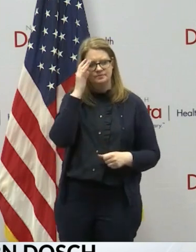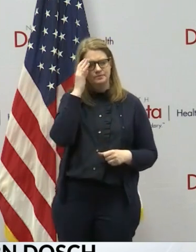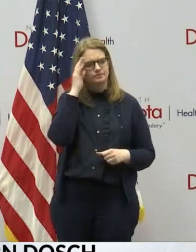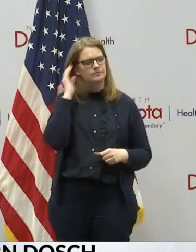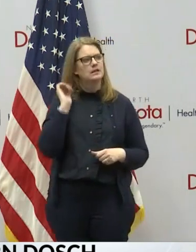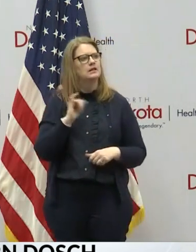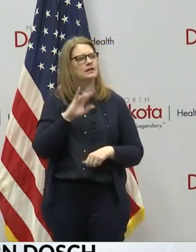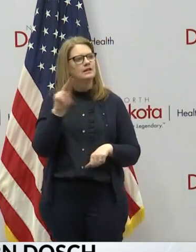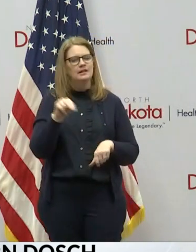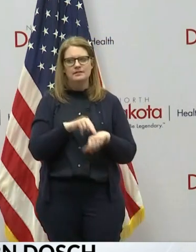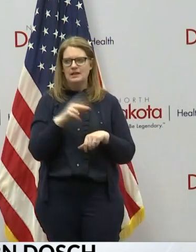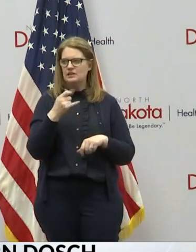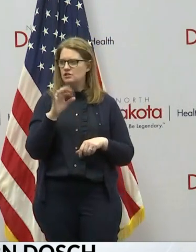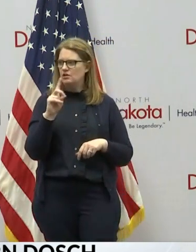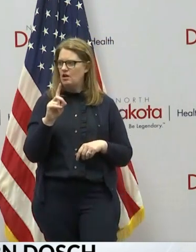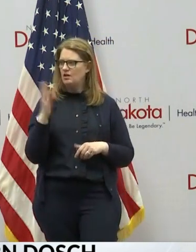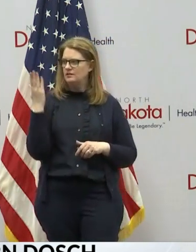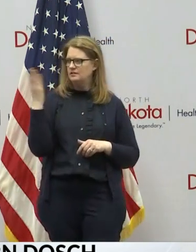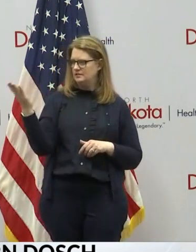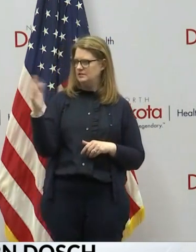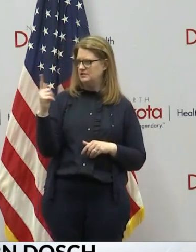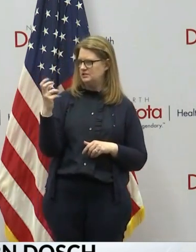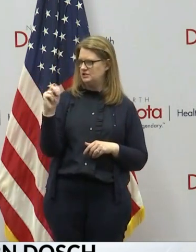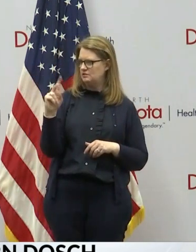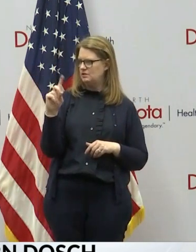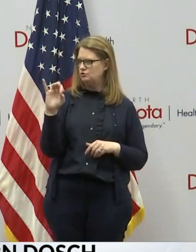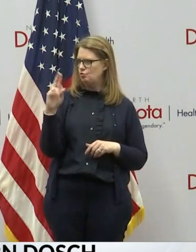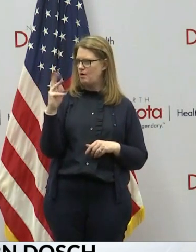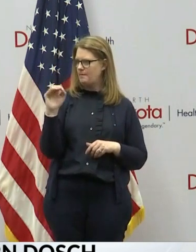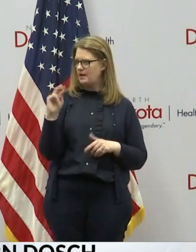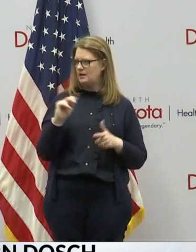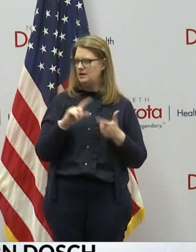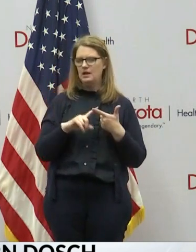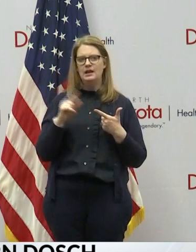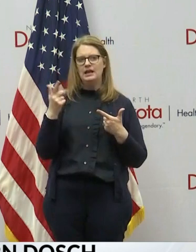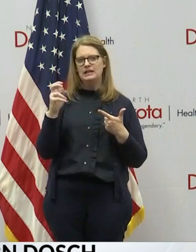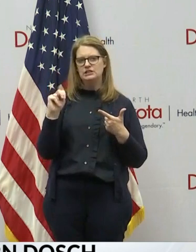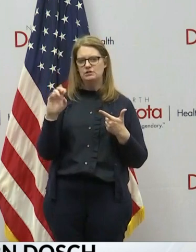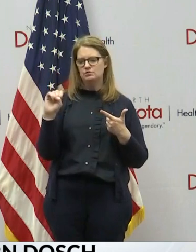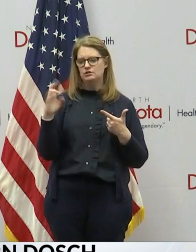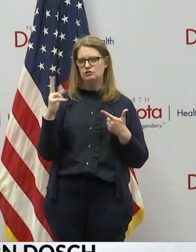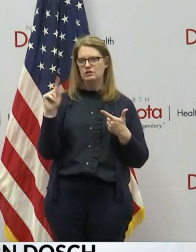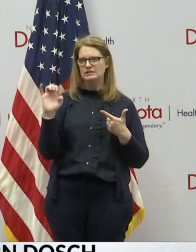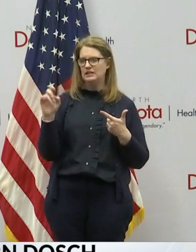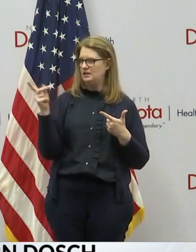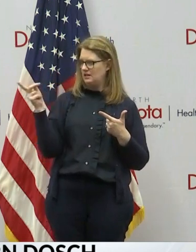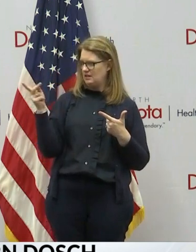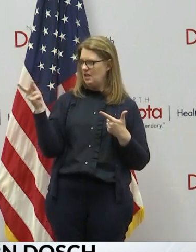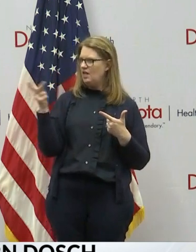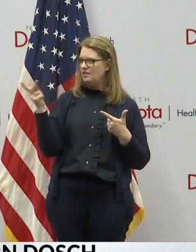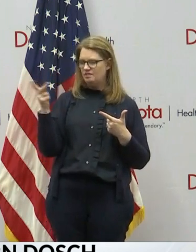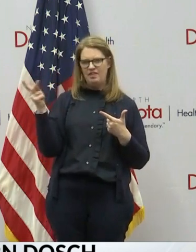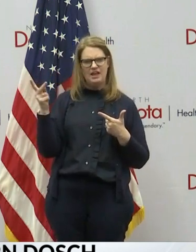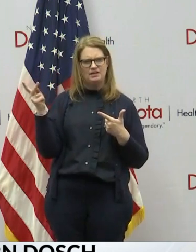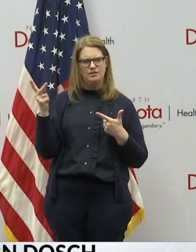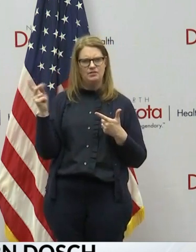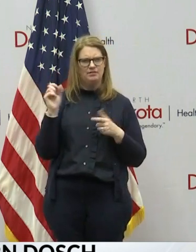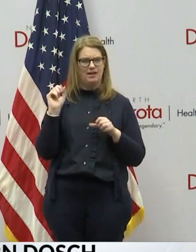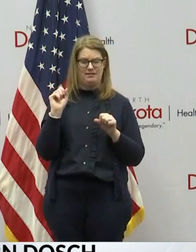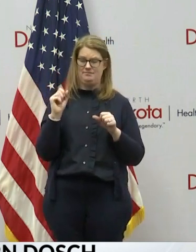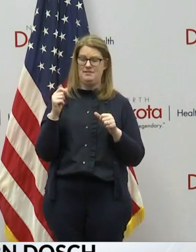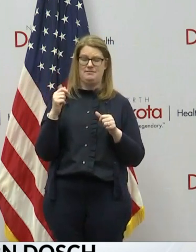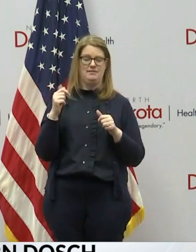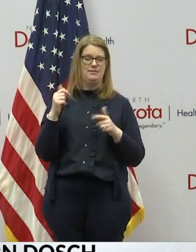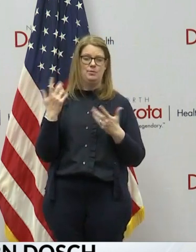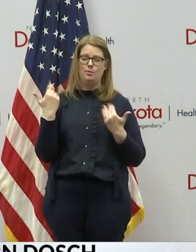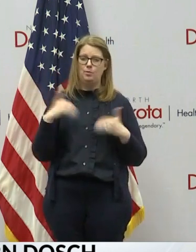The National Guard, General Dorman and General Schulte. I've worked with some amazing people in my career, but